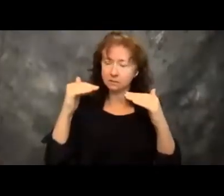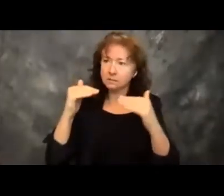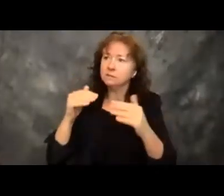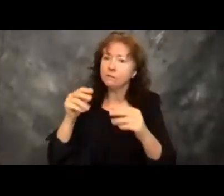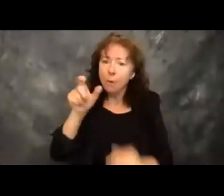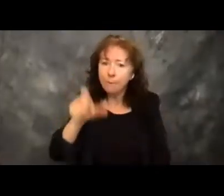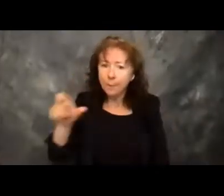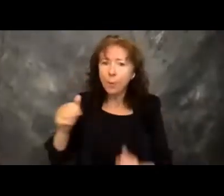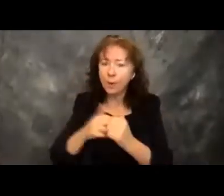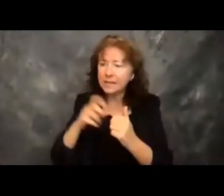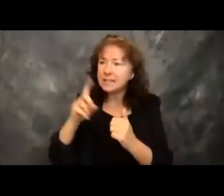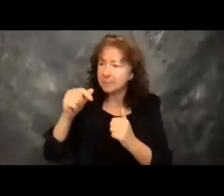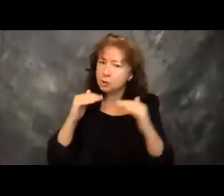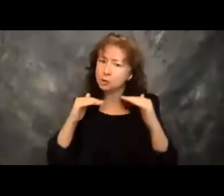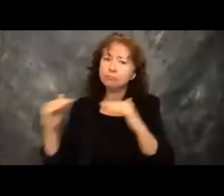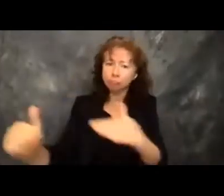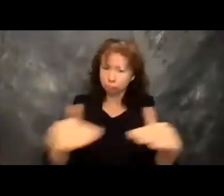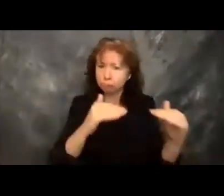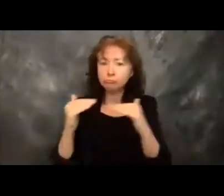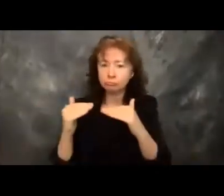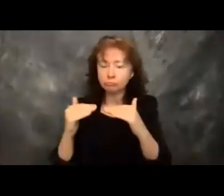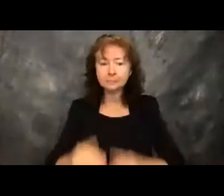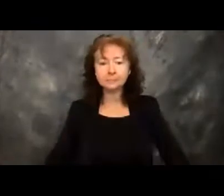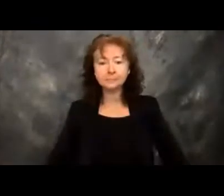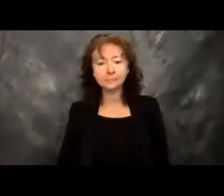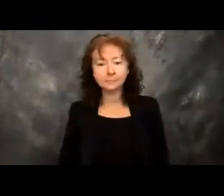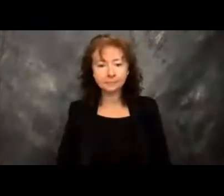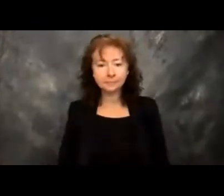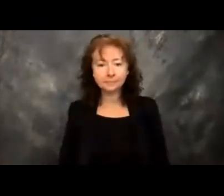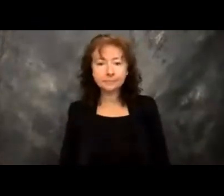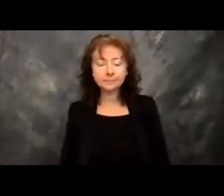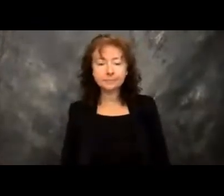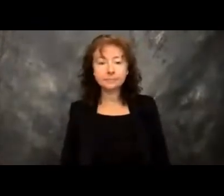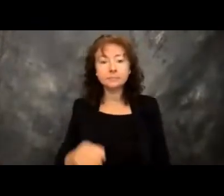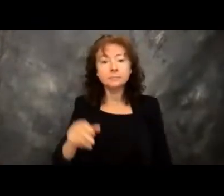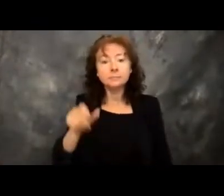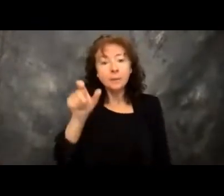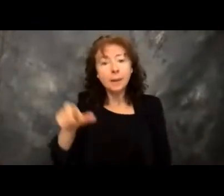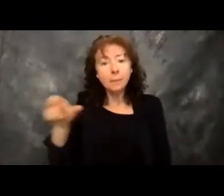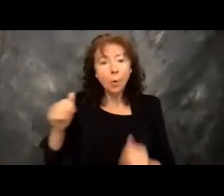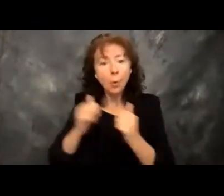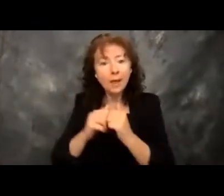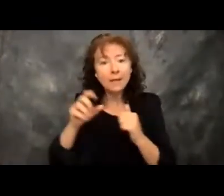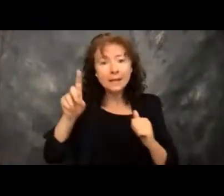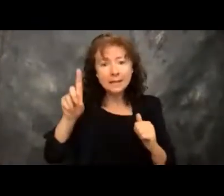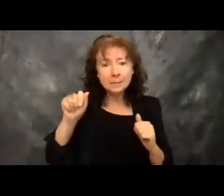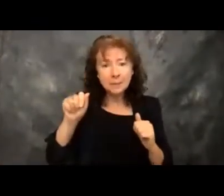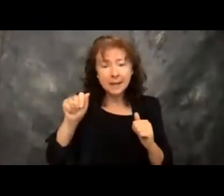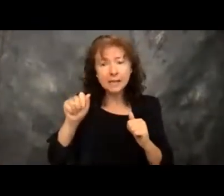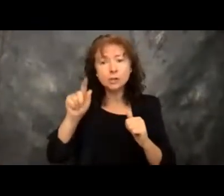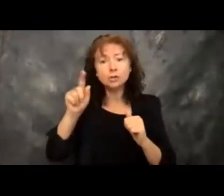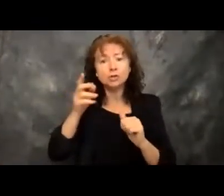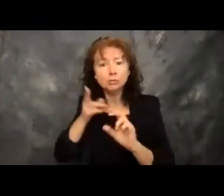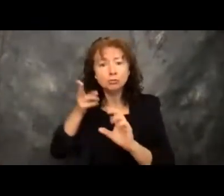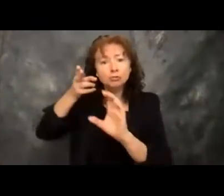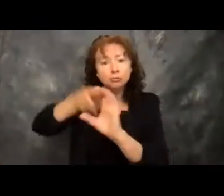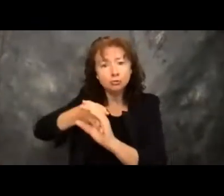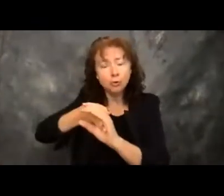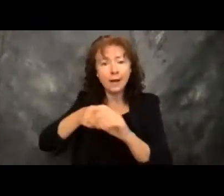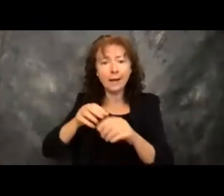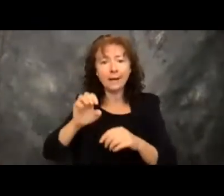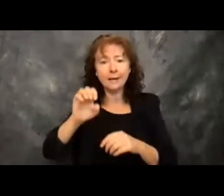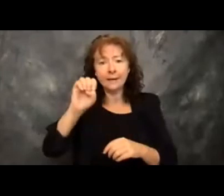else. And also people with disability hired to the election commission, and they are